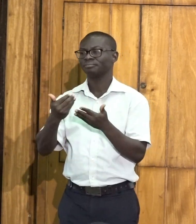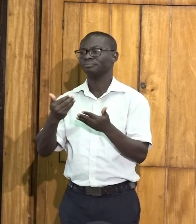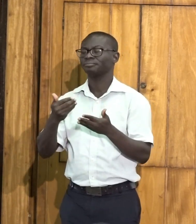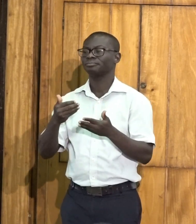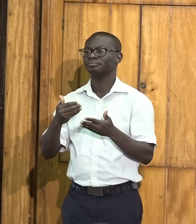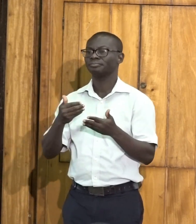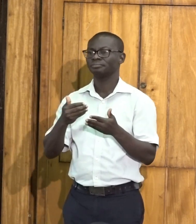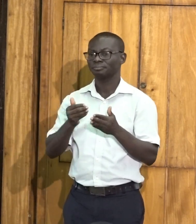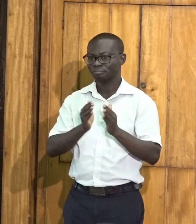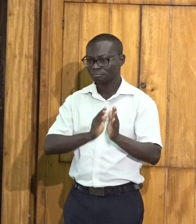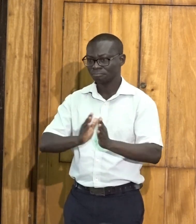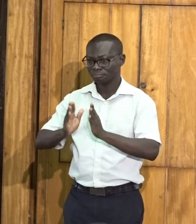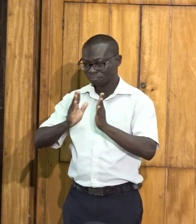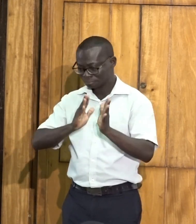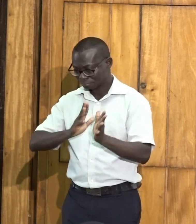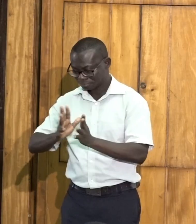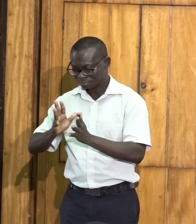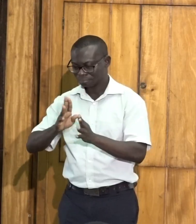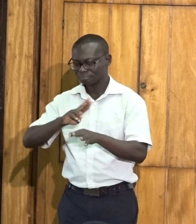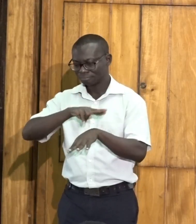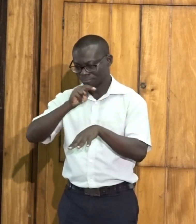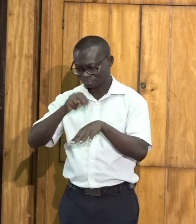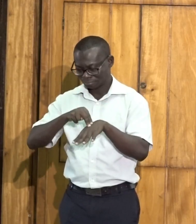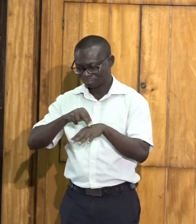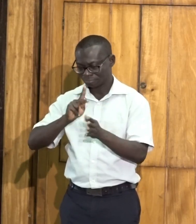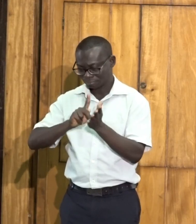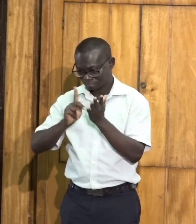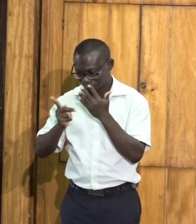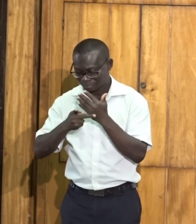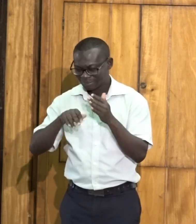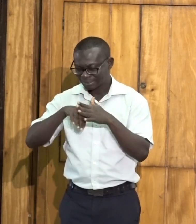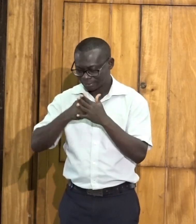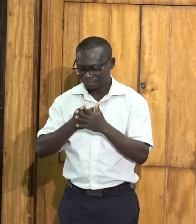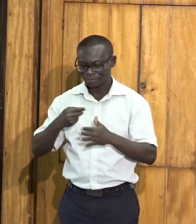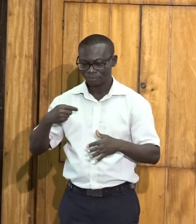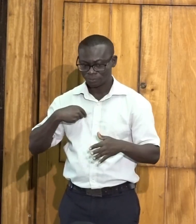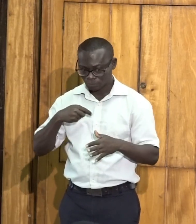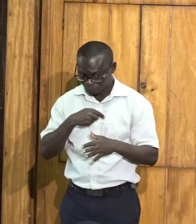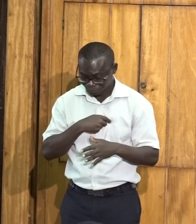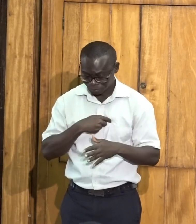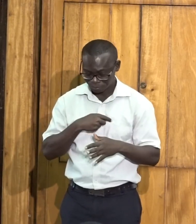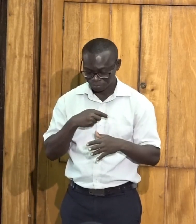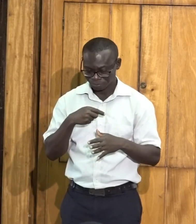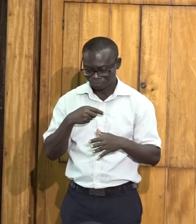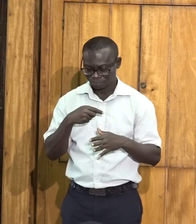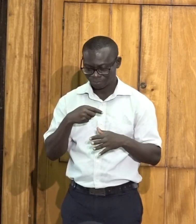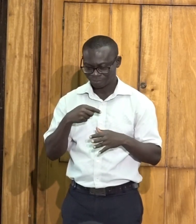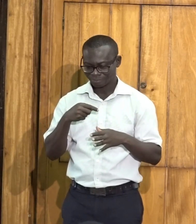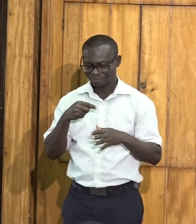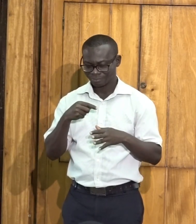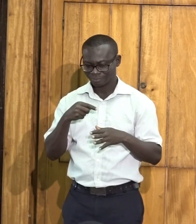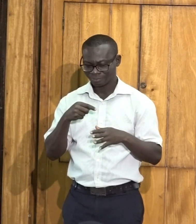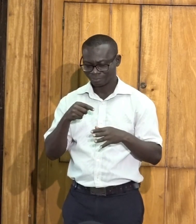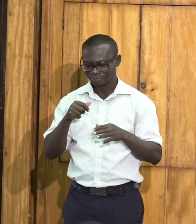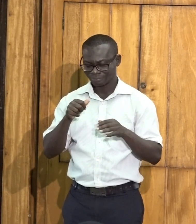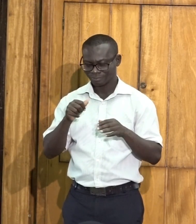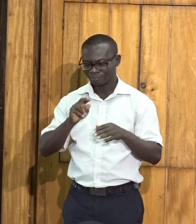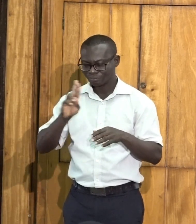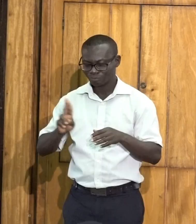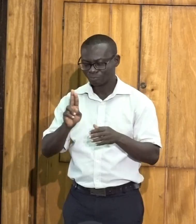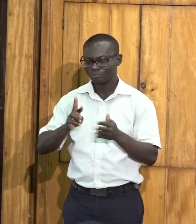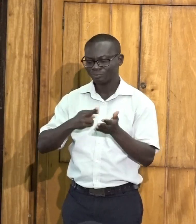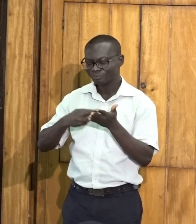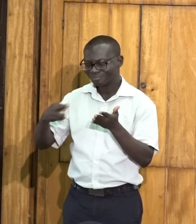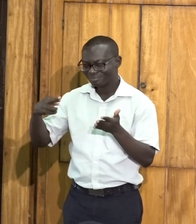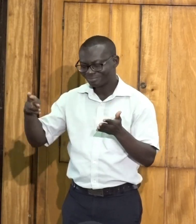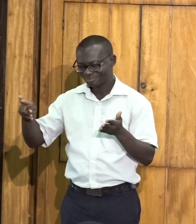talk with the national program and see how do we attribute resources to be